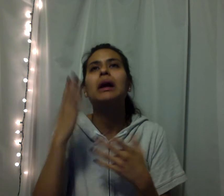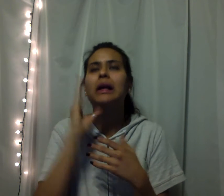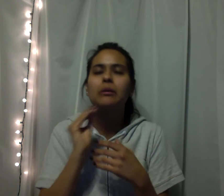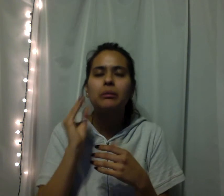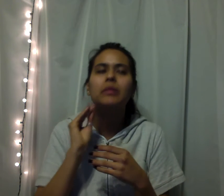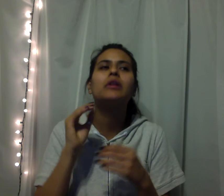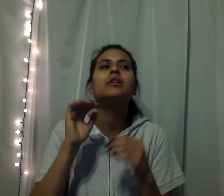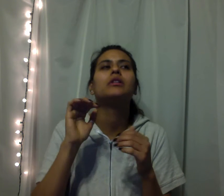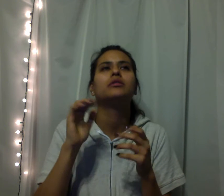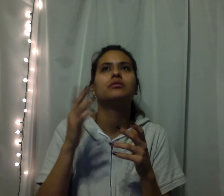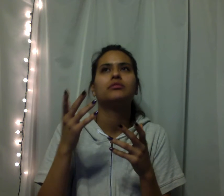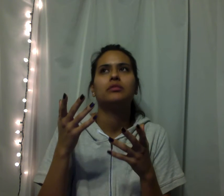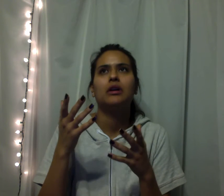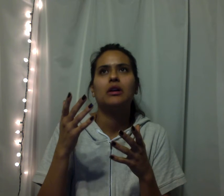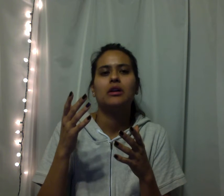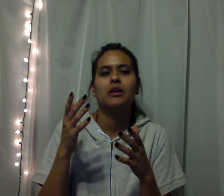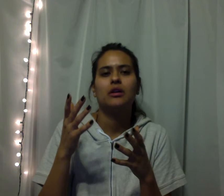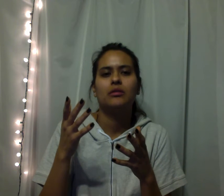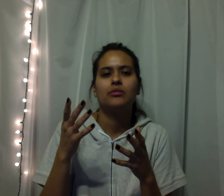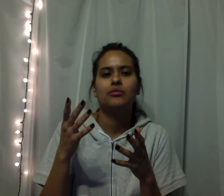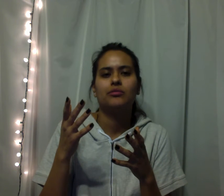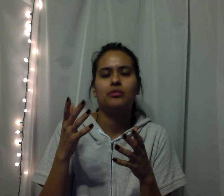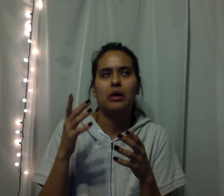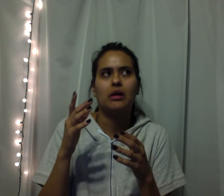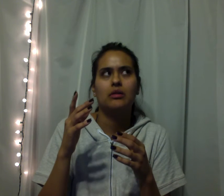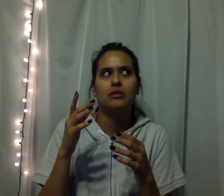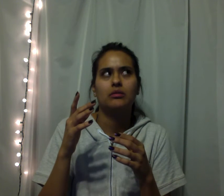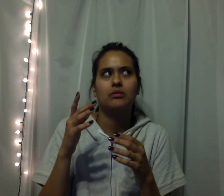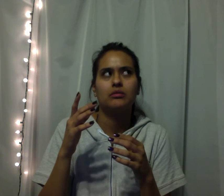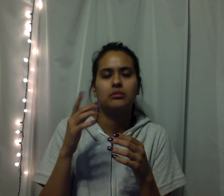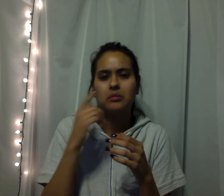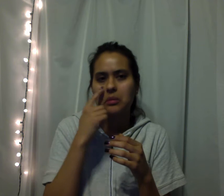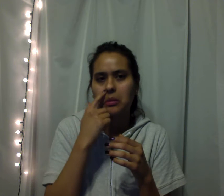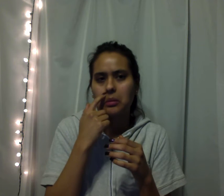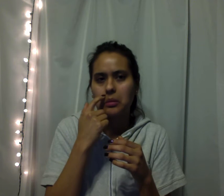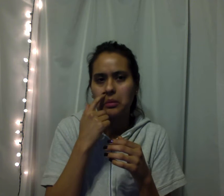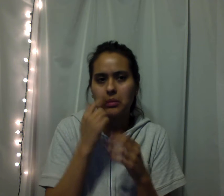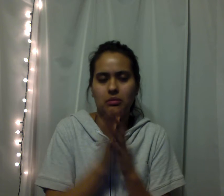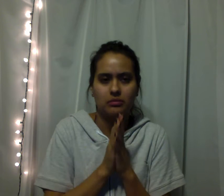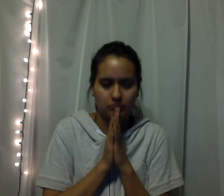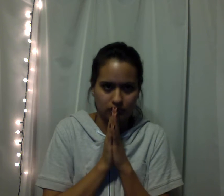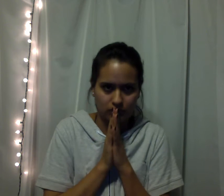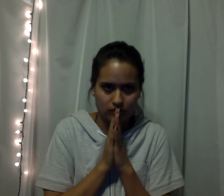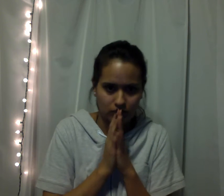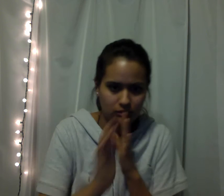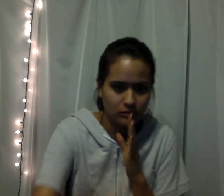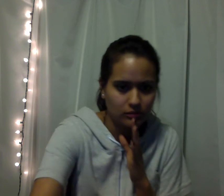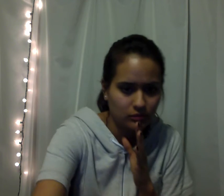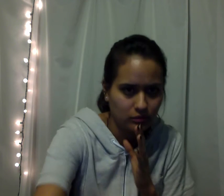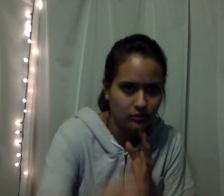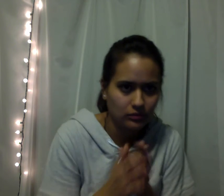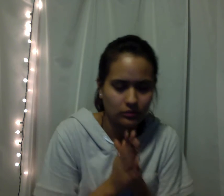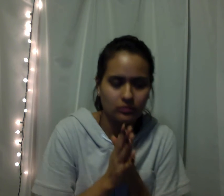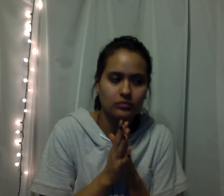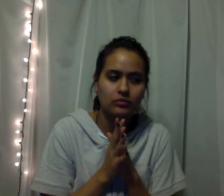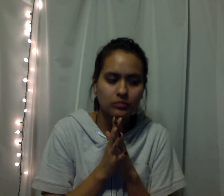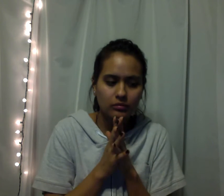dew, in the morning. Okay, dew on the grass. If you happen to get up.